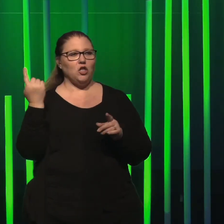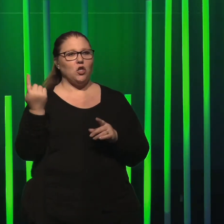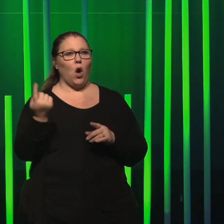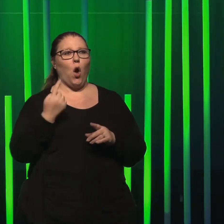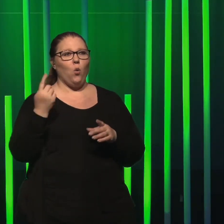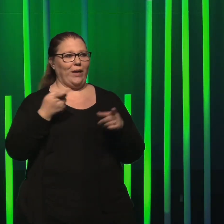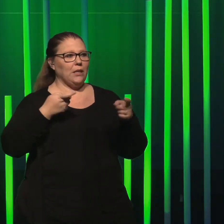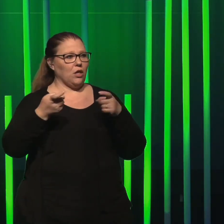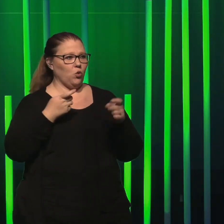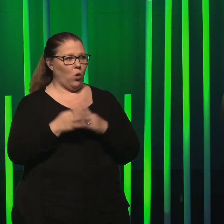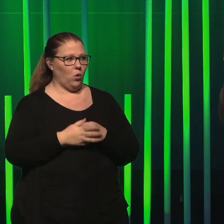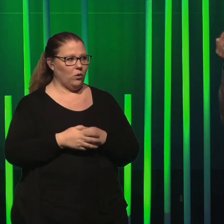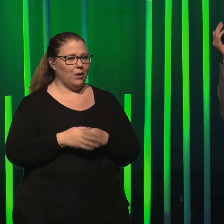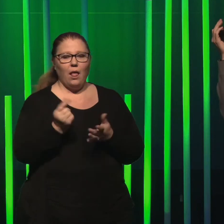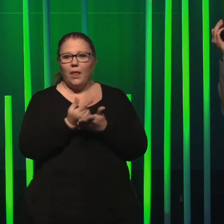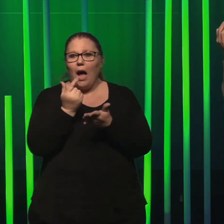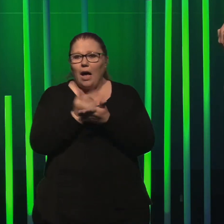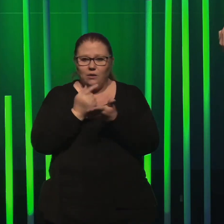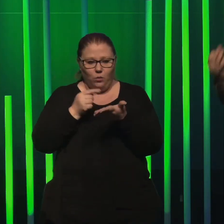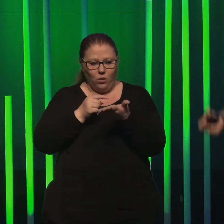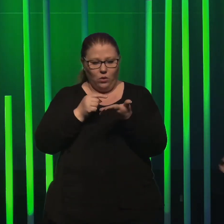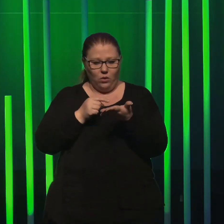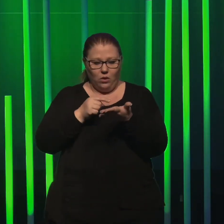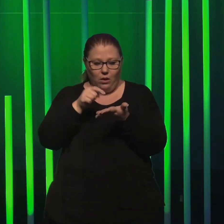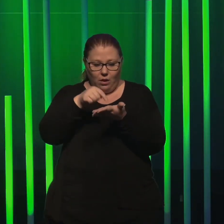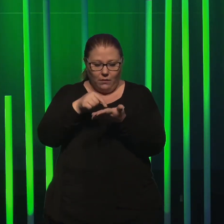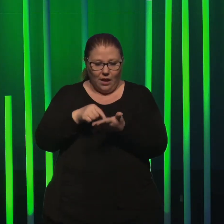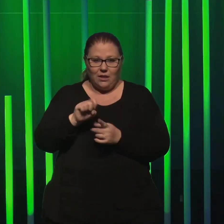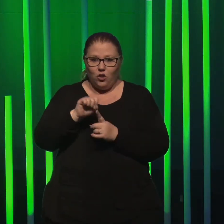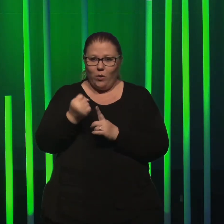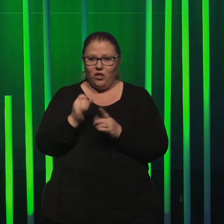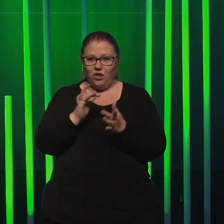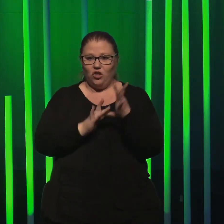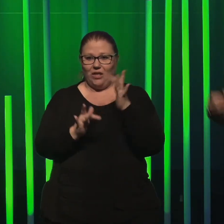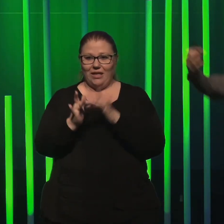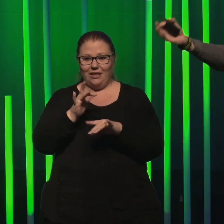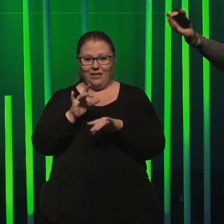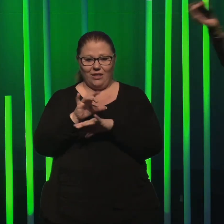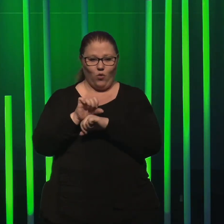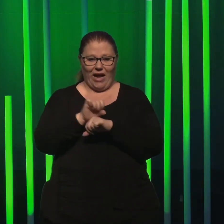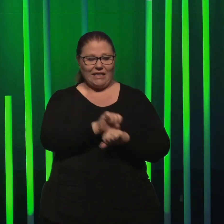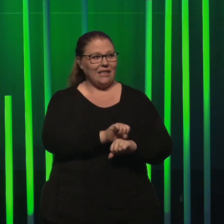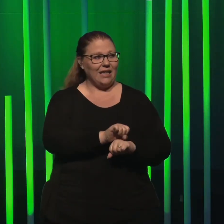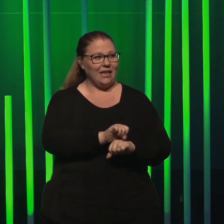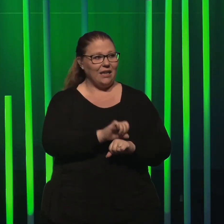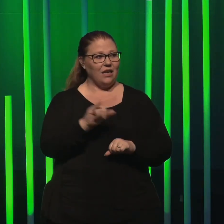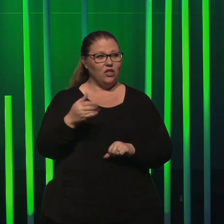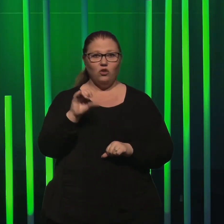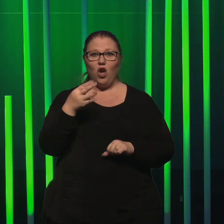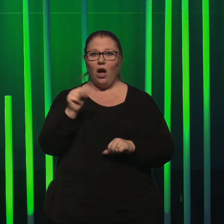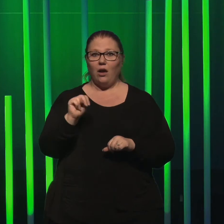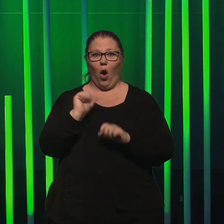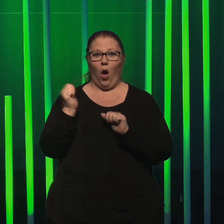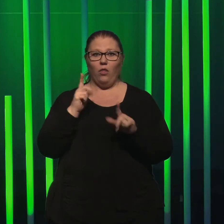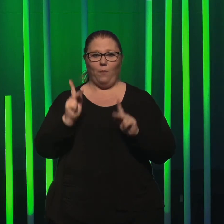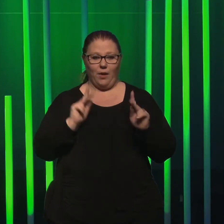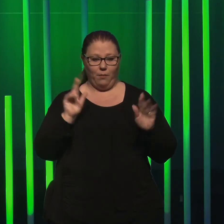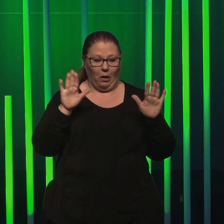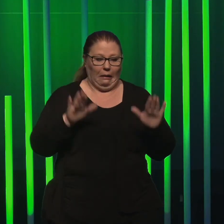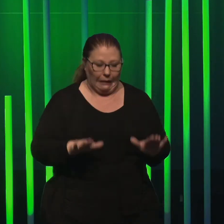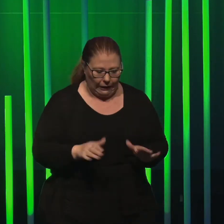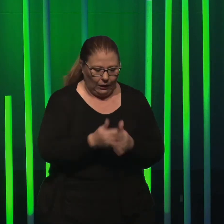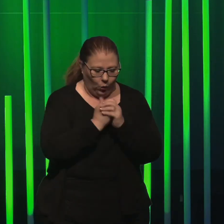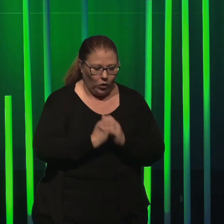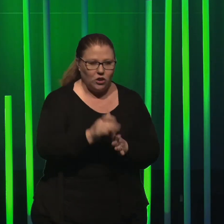Like you look at the gospel accounts of like where Jesus is arrested. In John, like everybody falls down in front of him, like